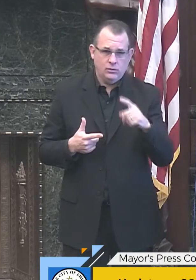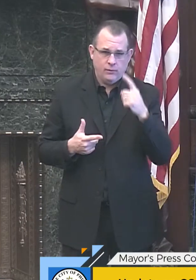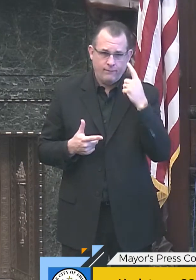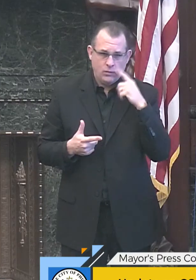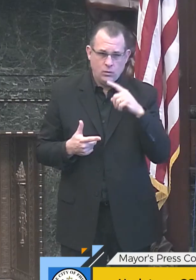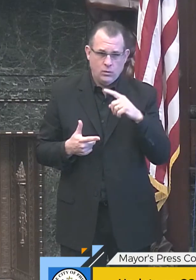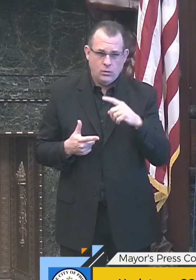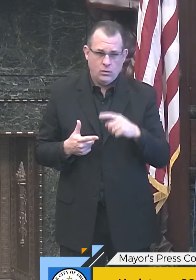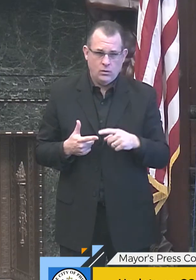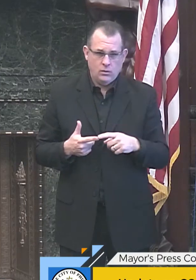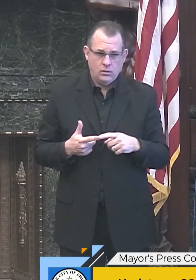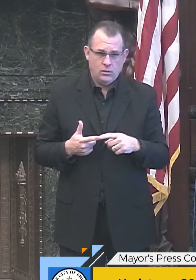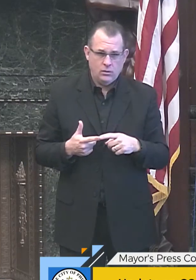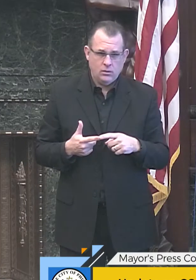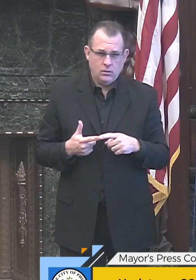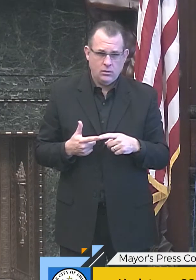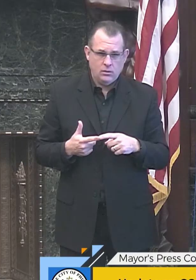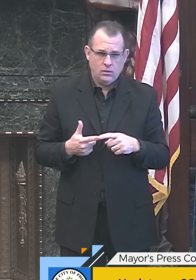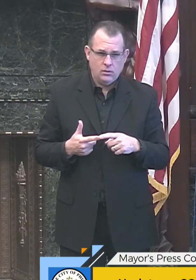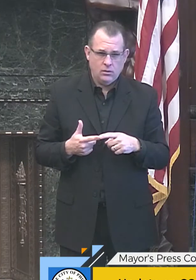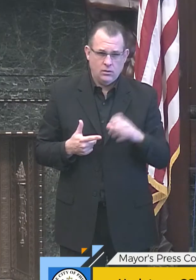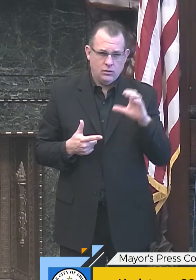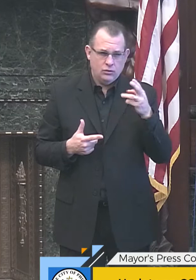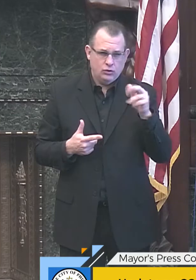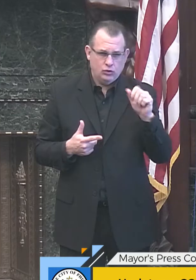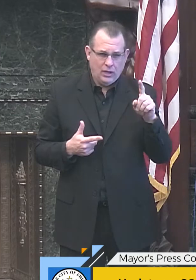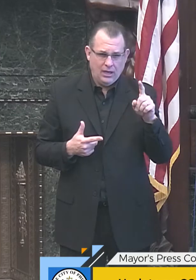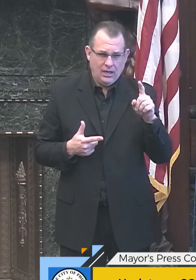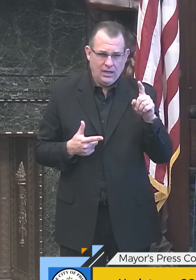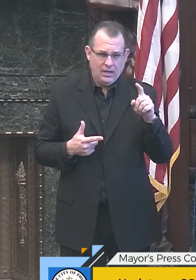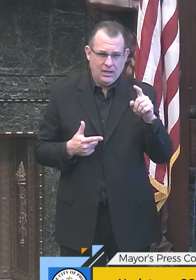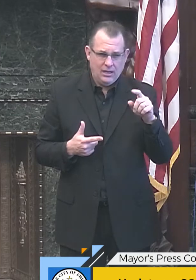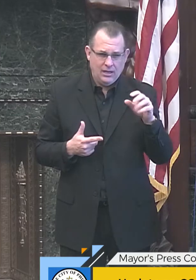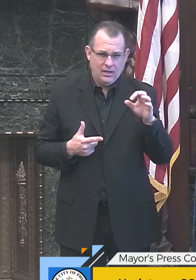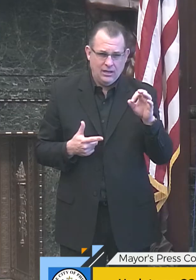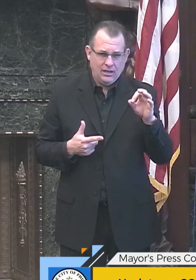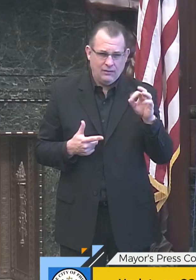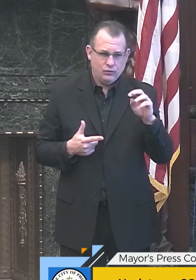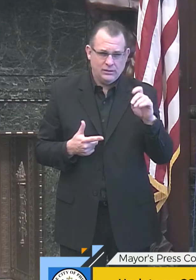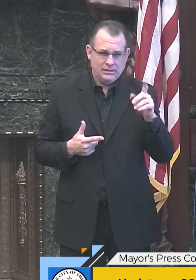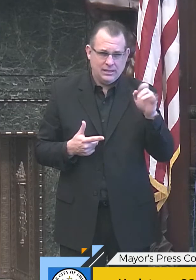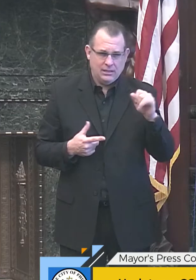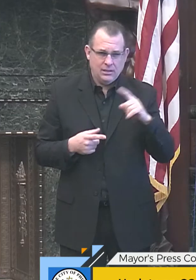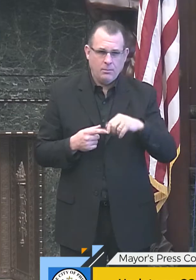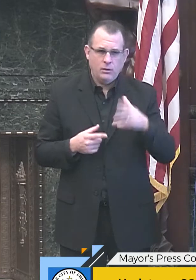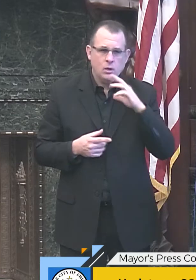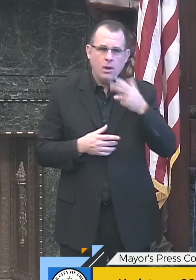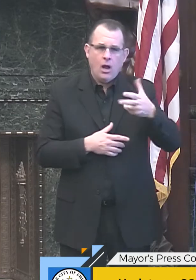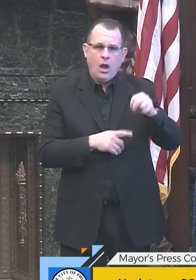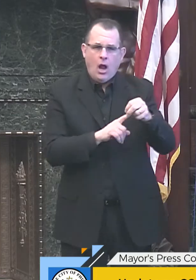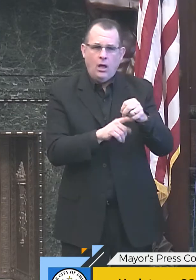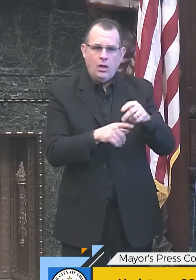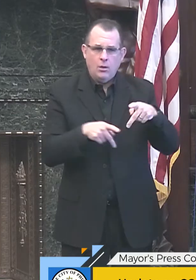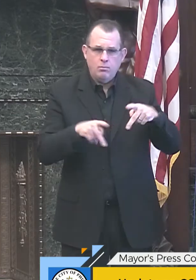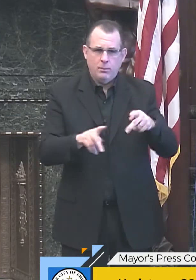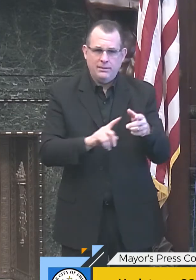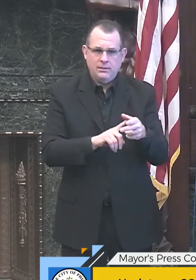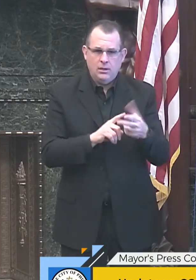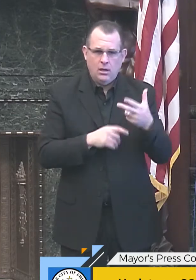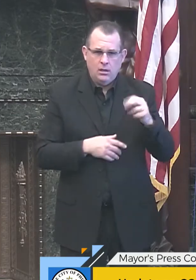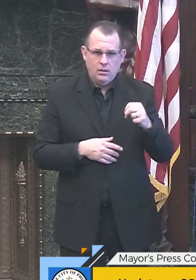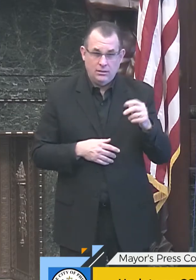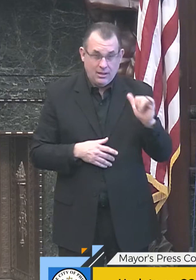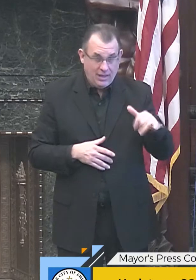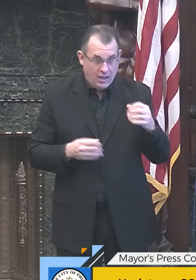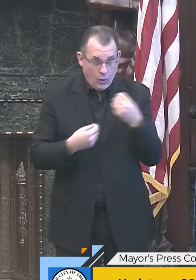Pradelli. It's in regards to gun permits. Is the gun permit unit closed now in this city,